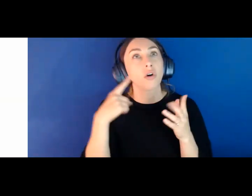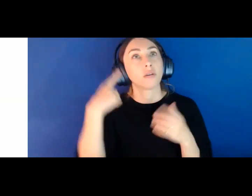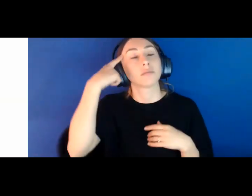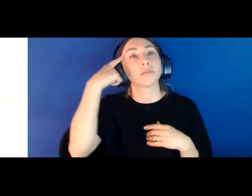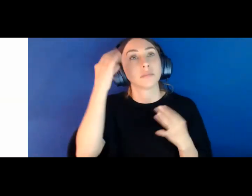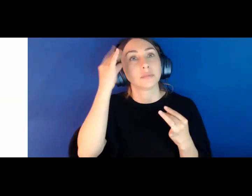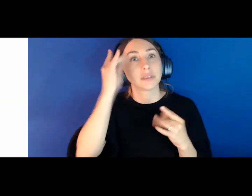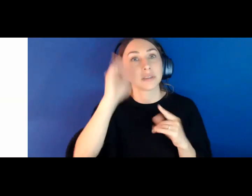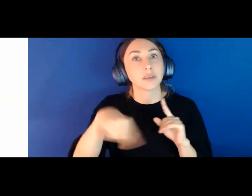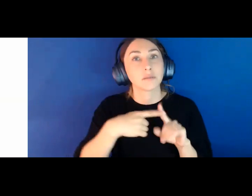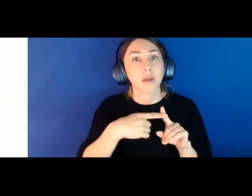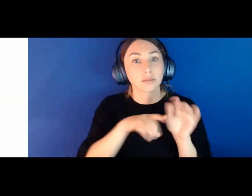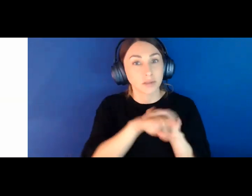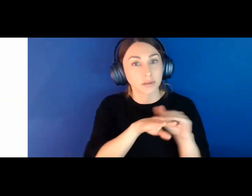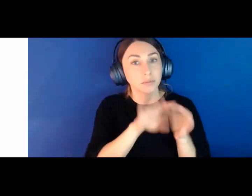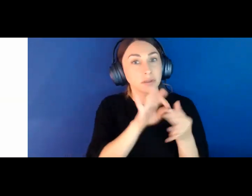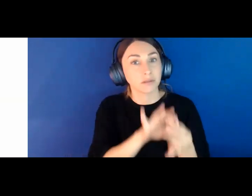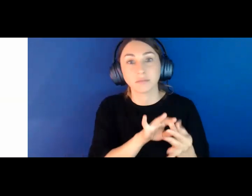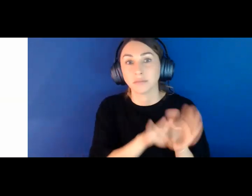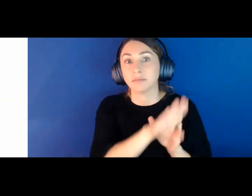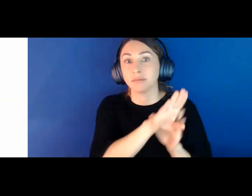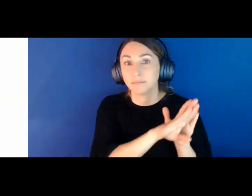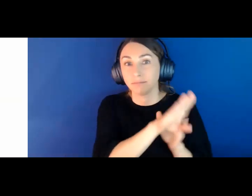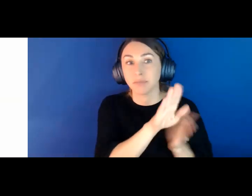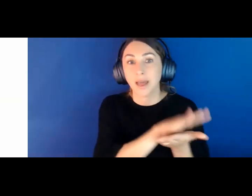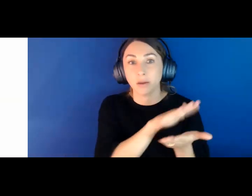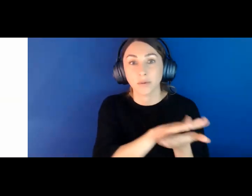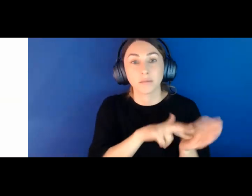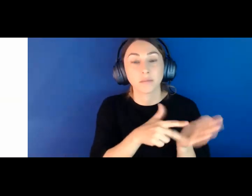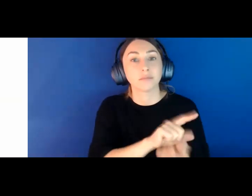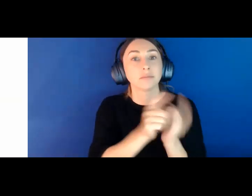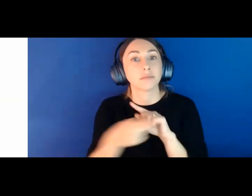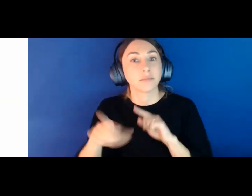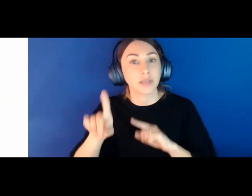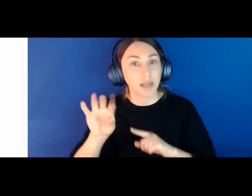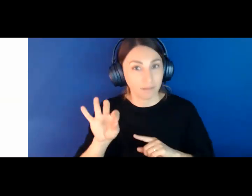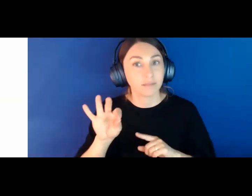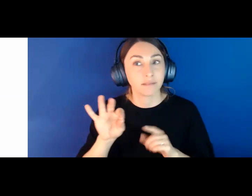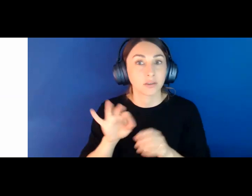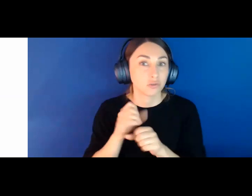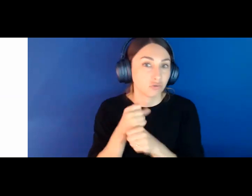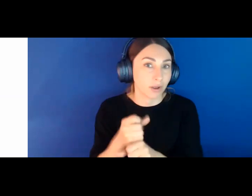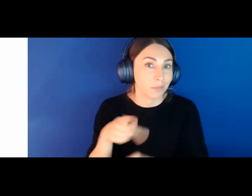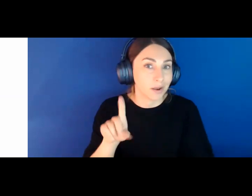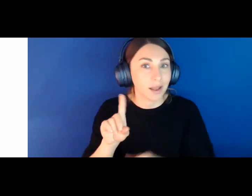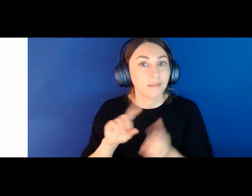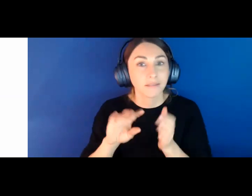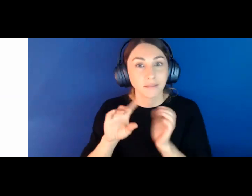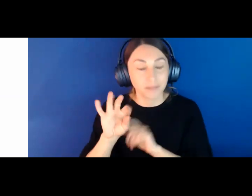the authoring system, your PDF will be much easier to handle. Now let's go